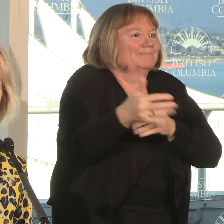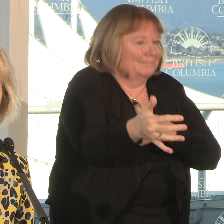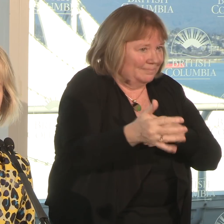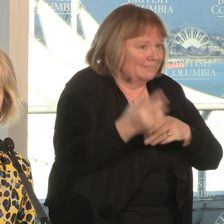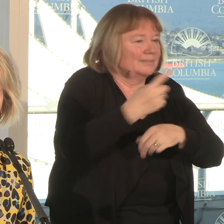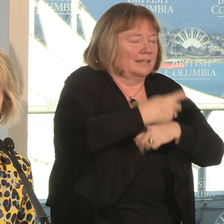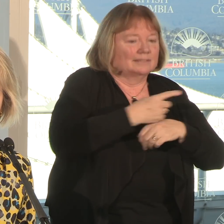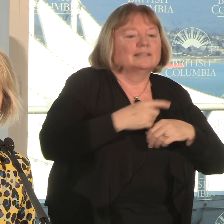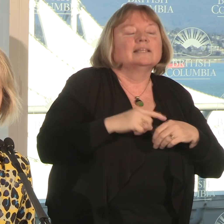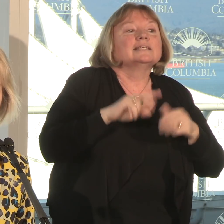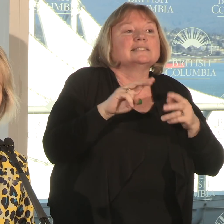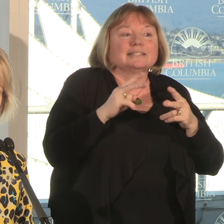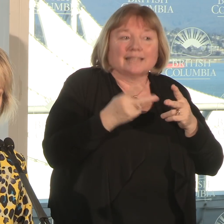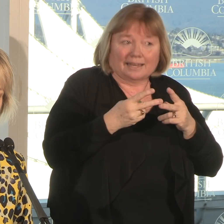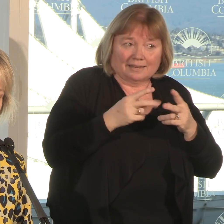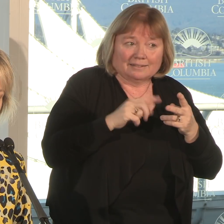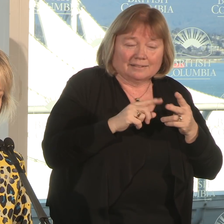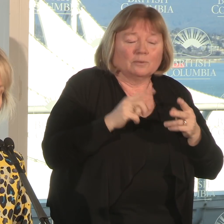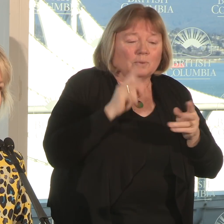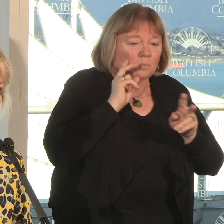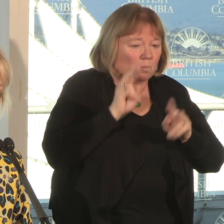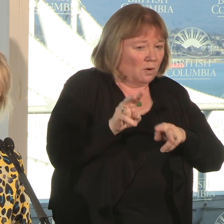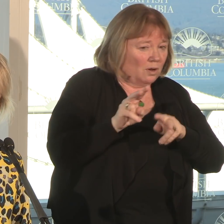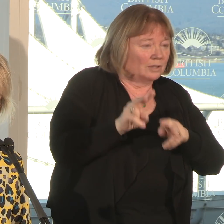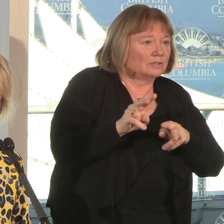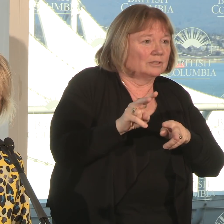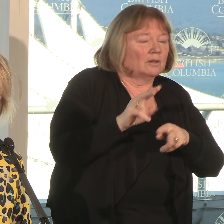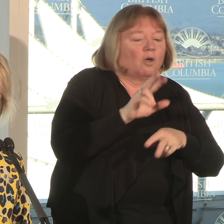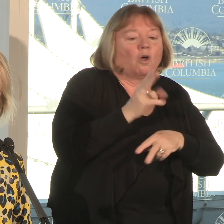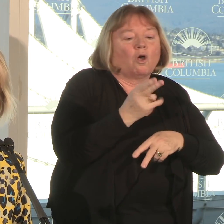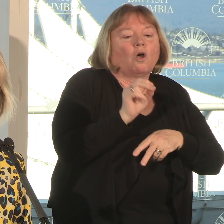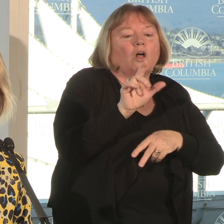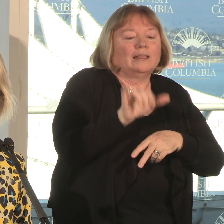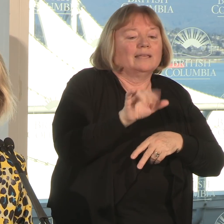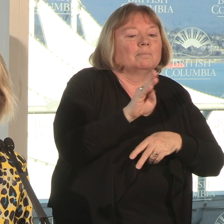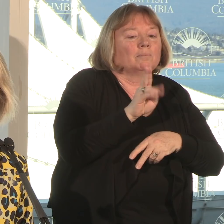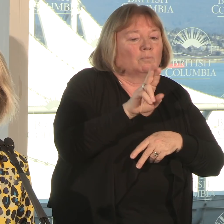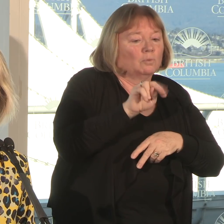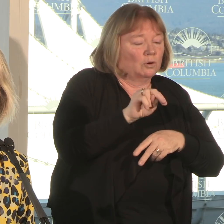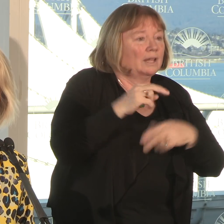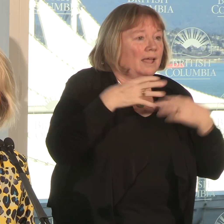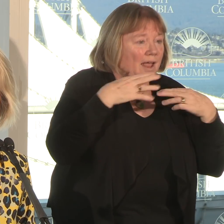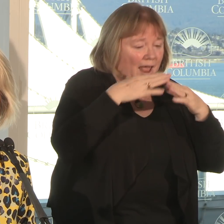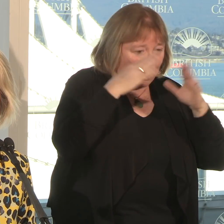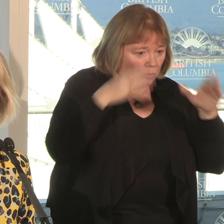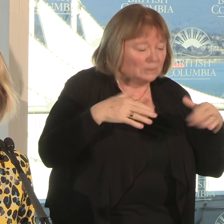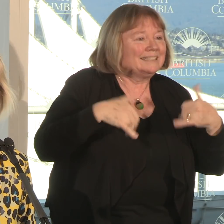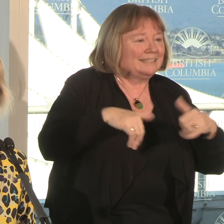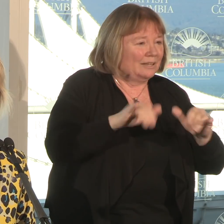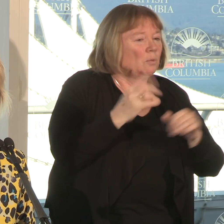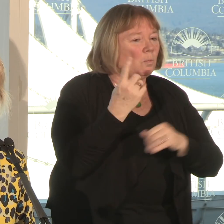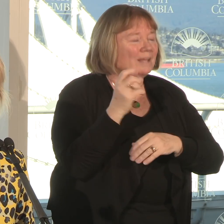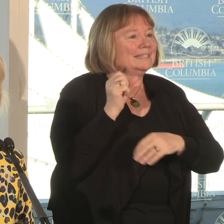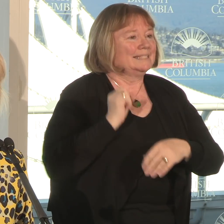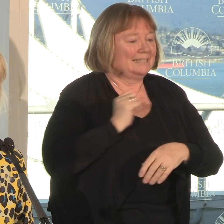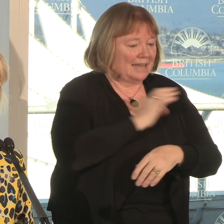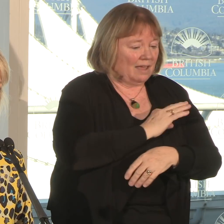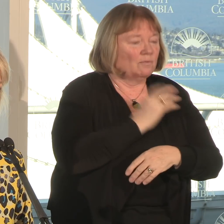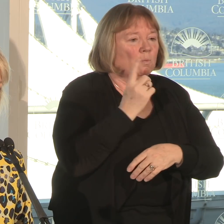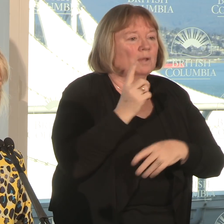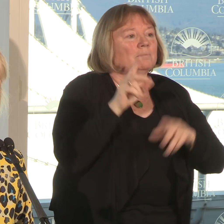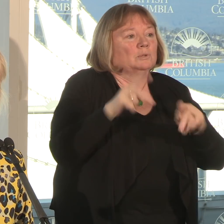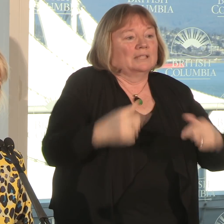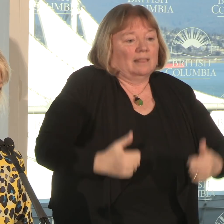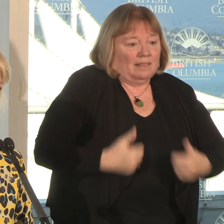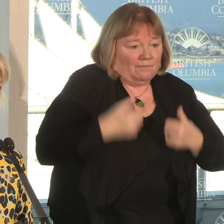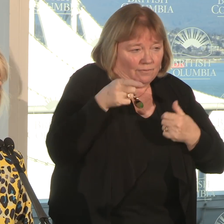The second outbreak that we're being monitored at Hollyburn House continues to have 1 staff person and 1 resident who are